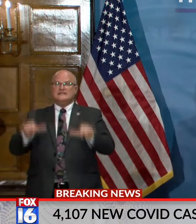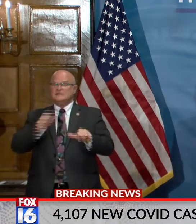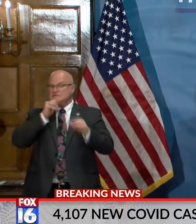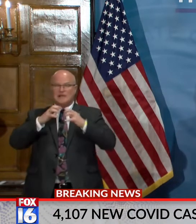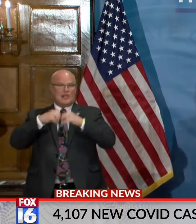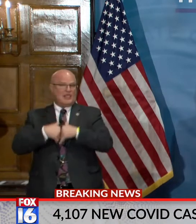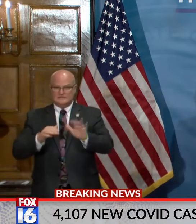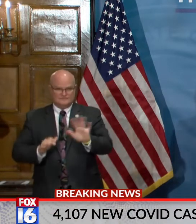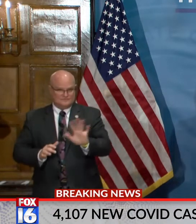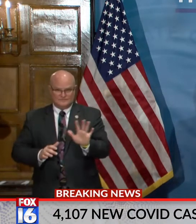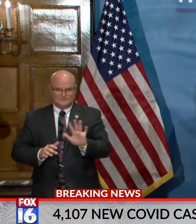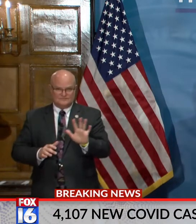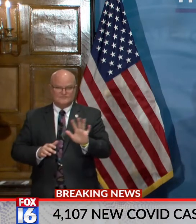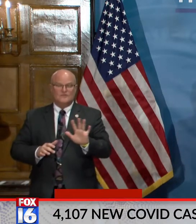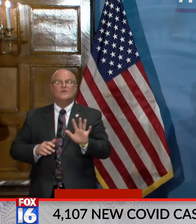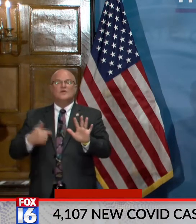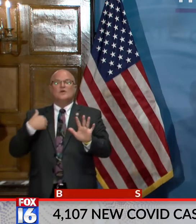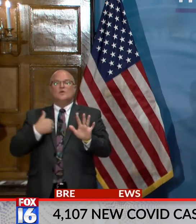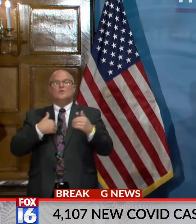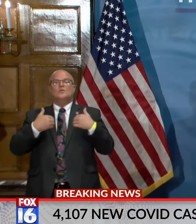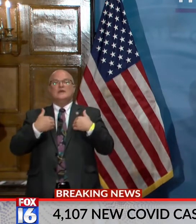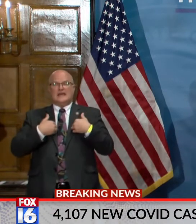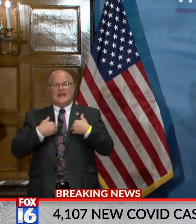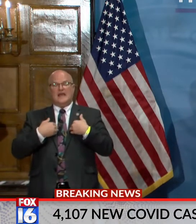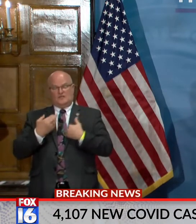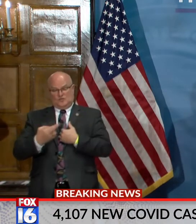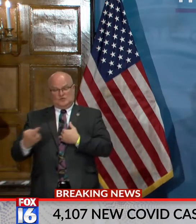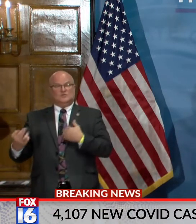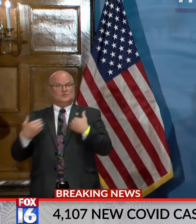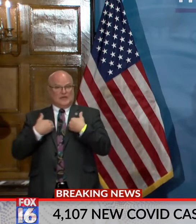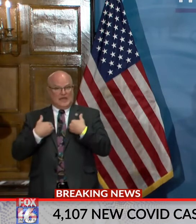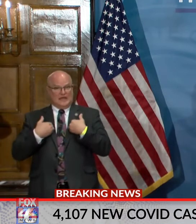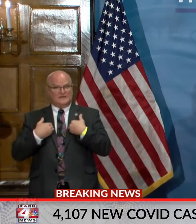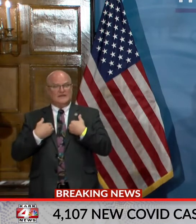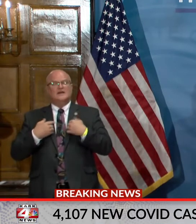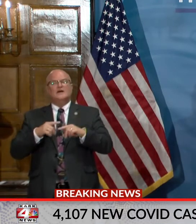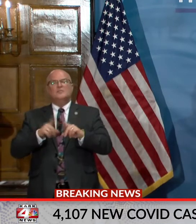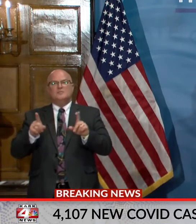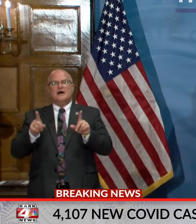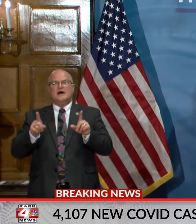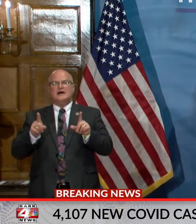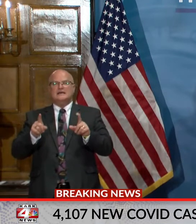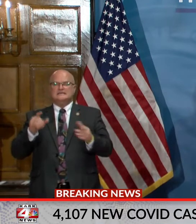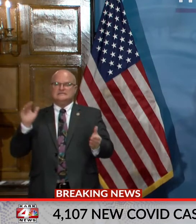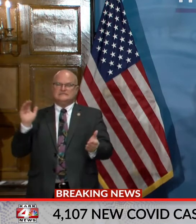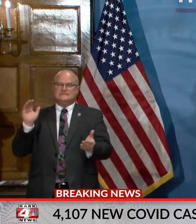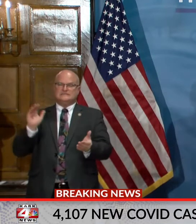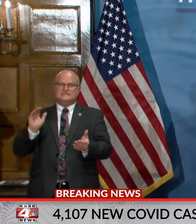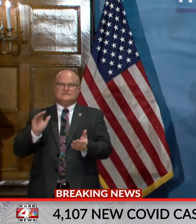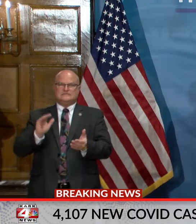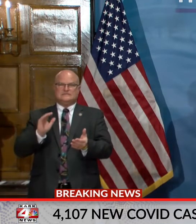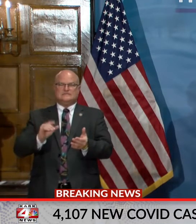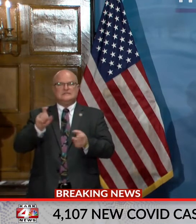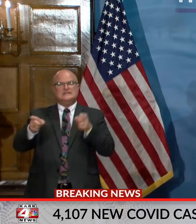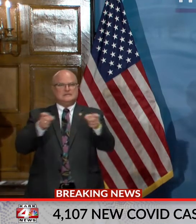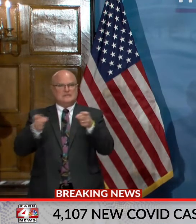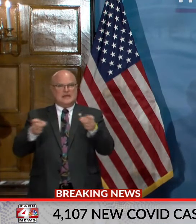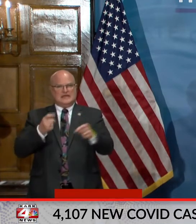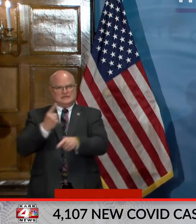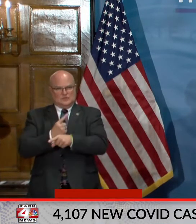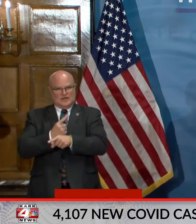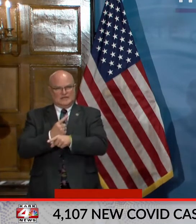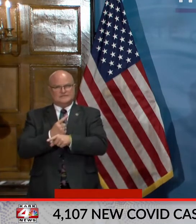at the present moment. We do have finite resources, and so we do need to be careful as to how we manage those resources, and